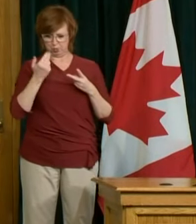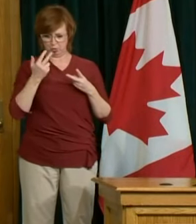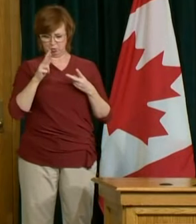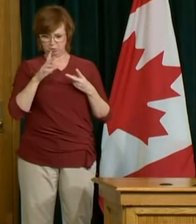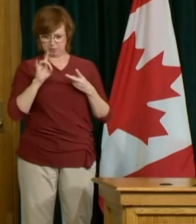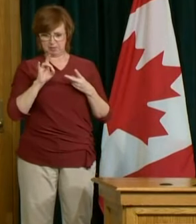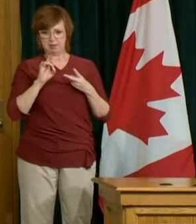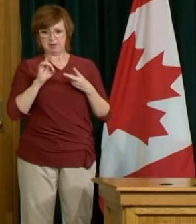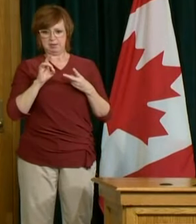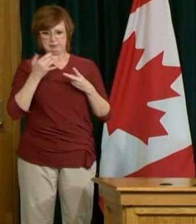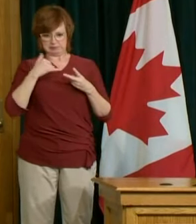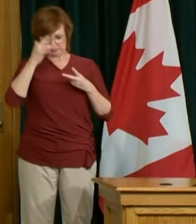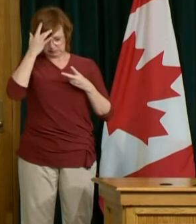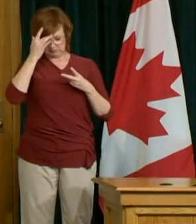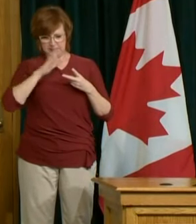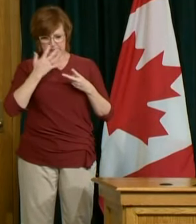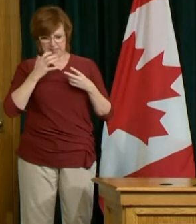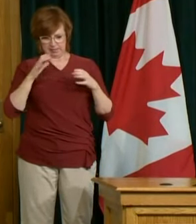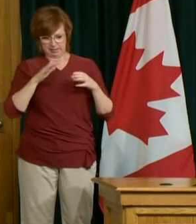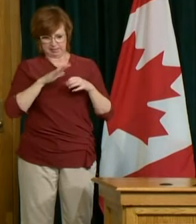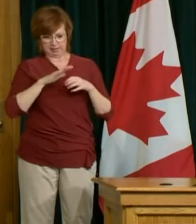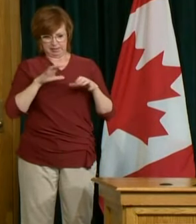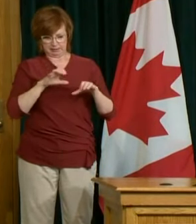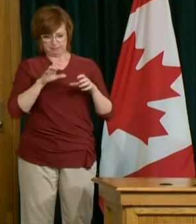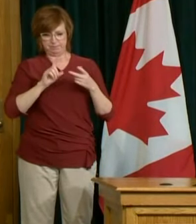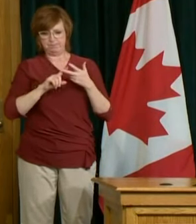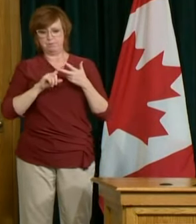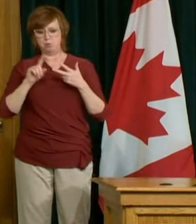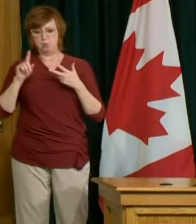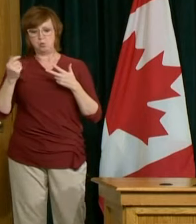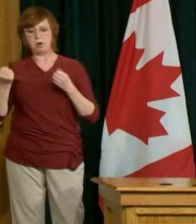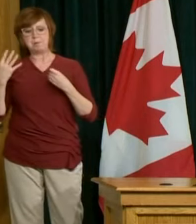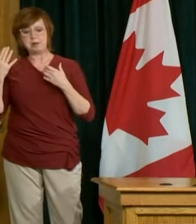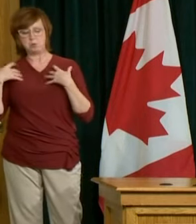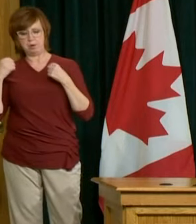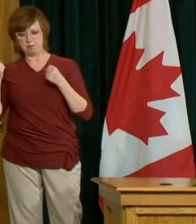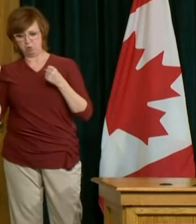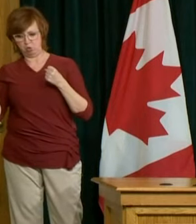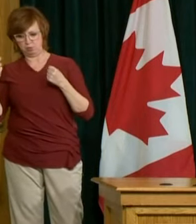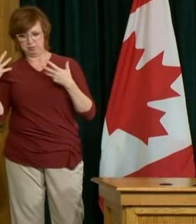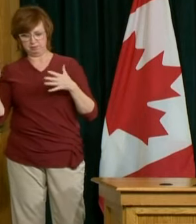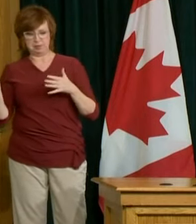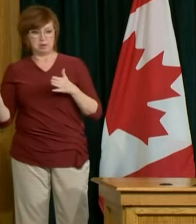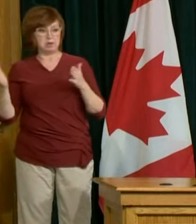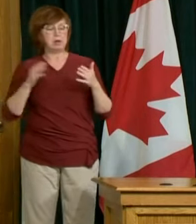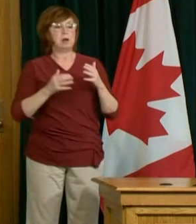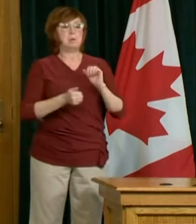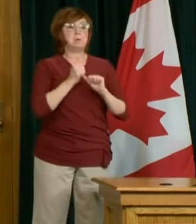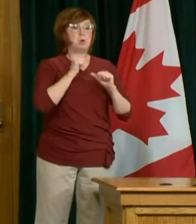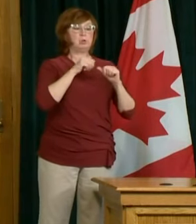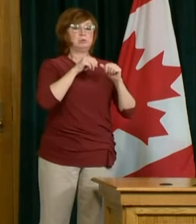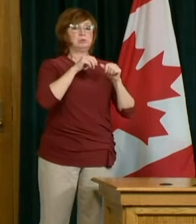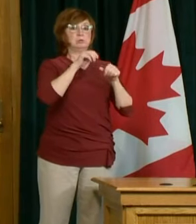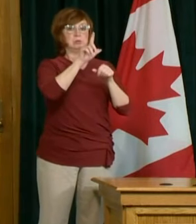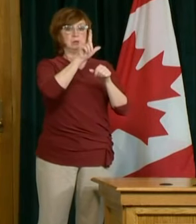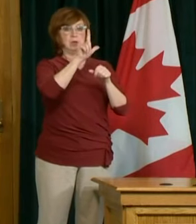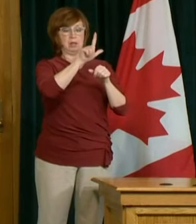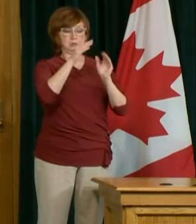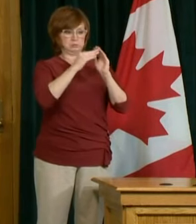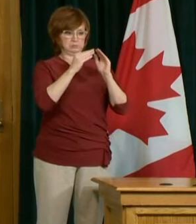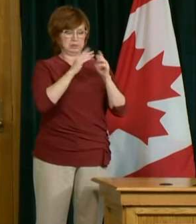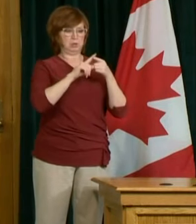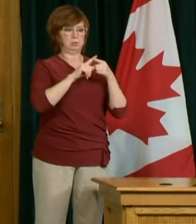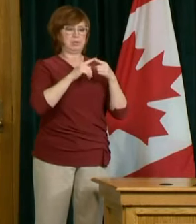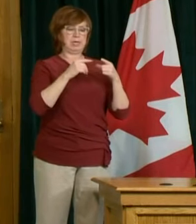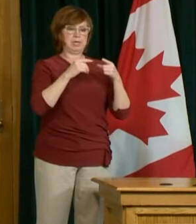recovered. And there we do know that most of the cases currently are in younger adults, youth and younger adults,